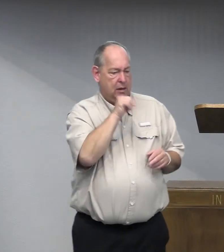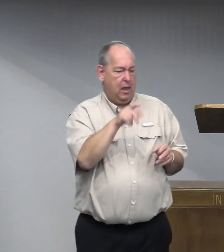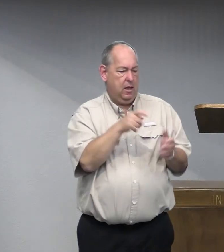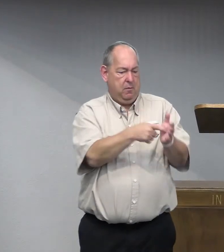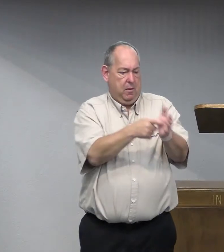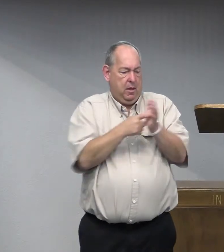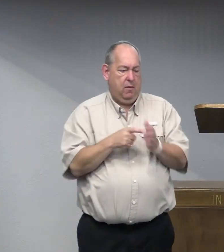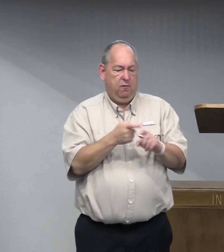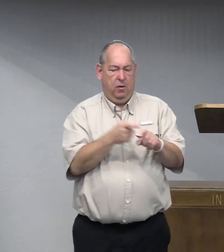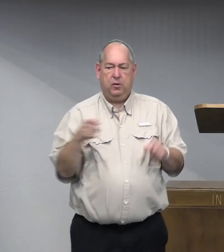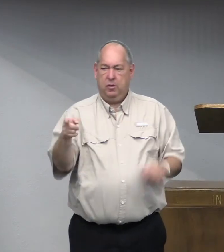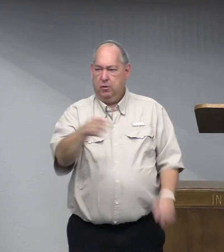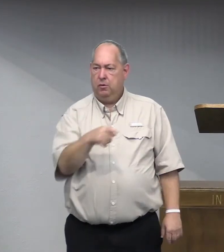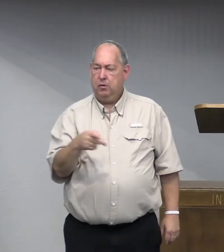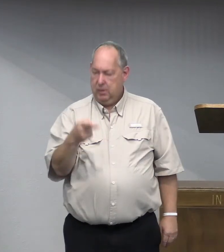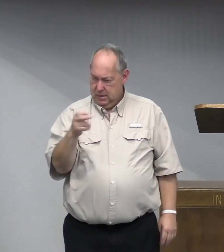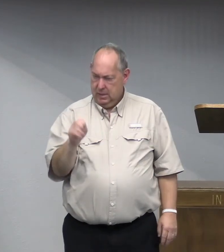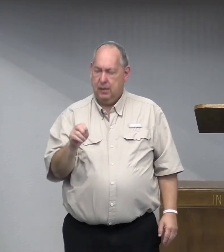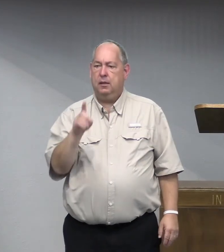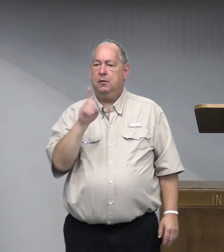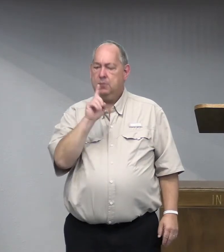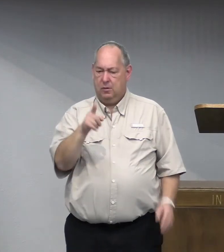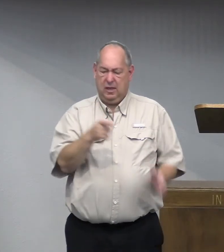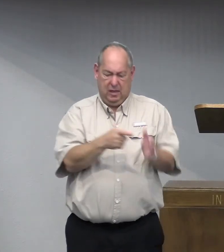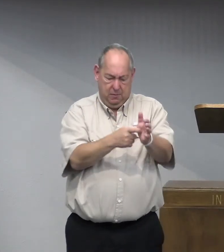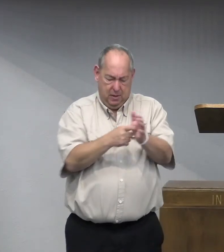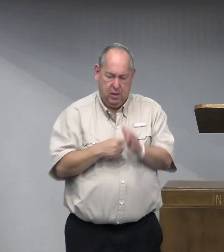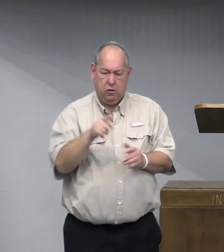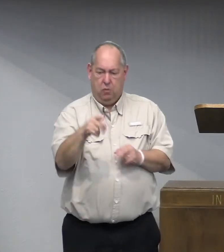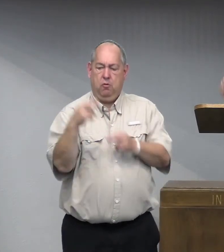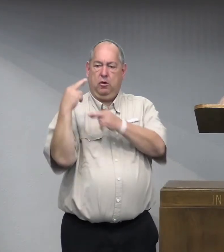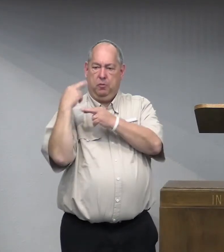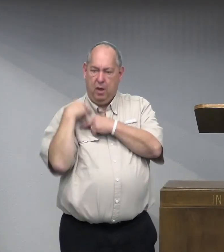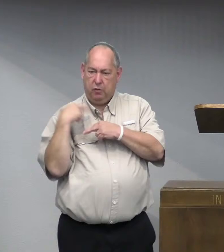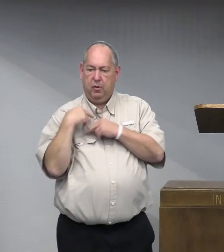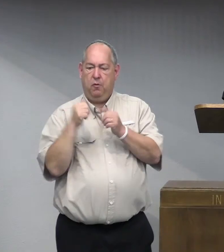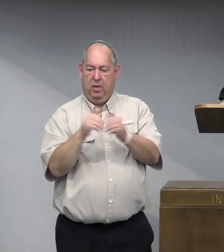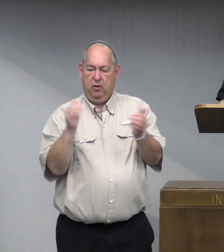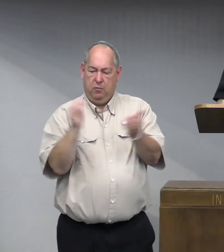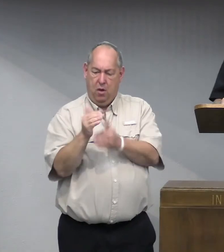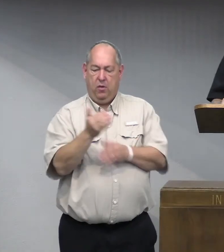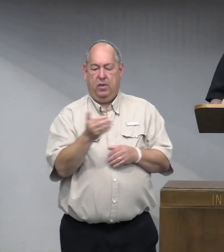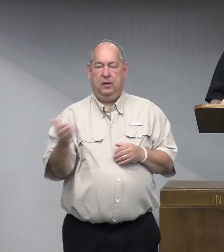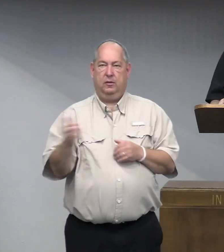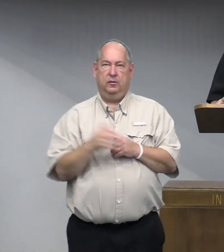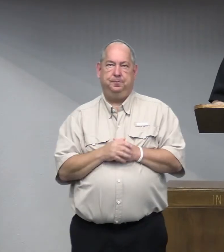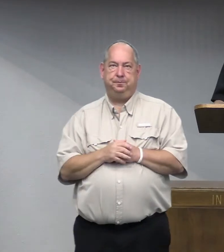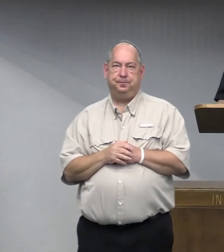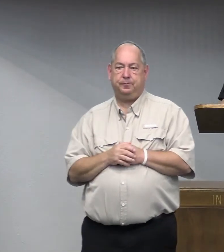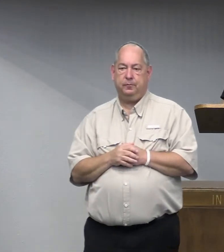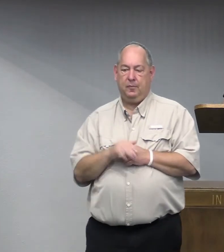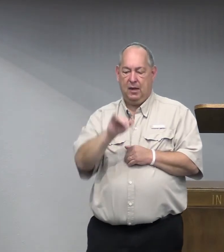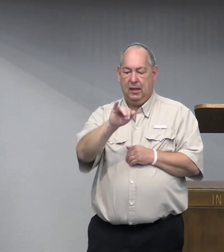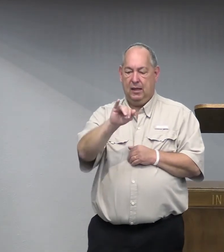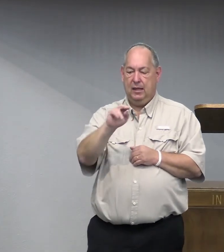expect much. He does. He expects you to be responsible with the small things.